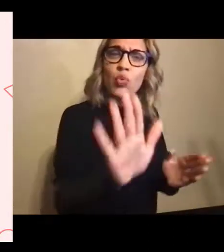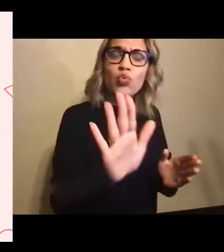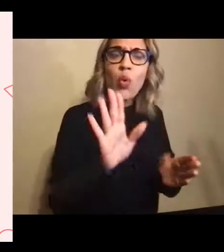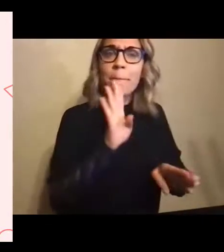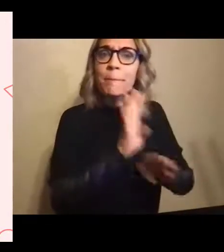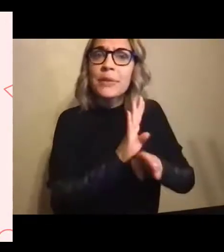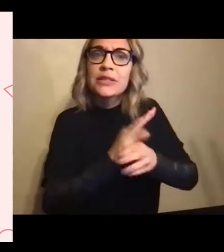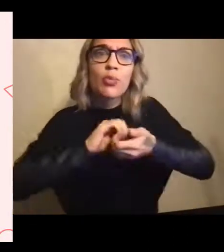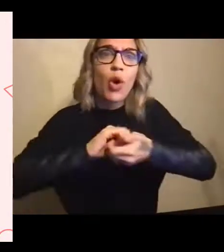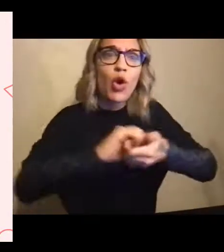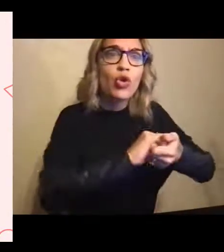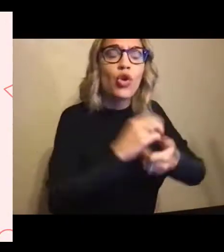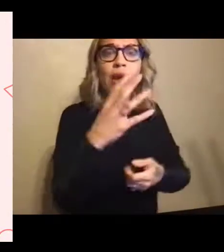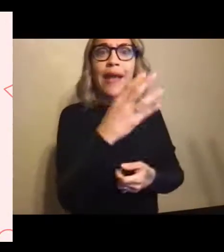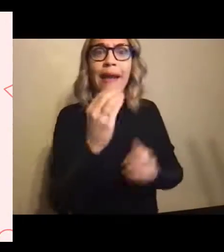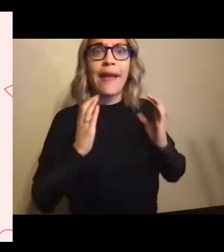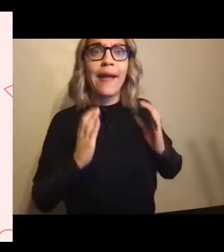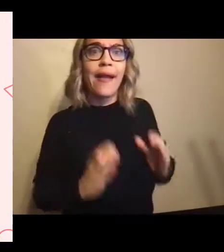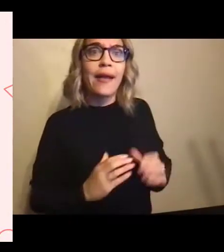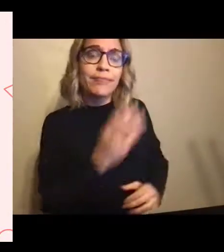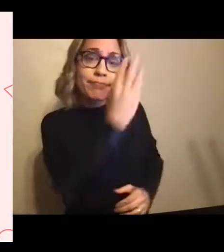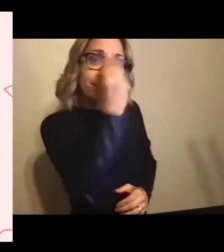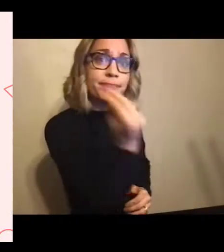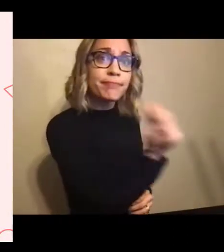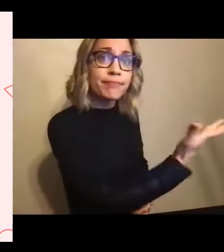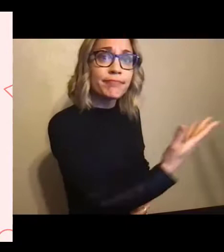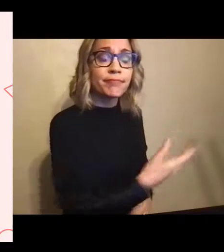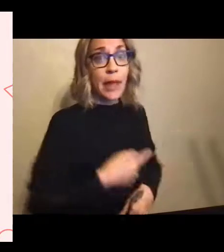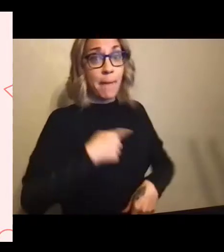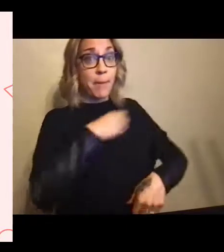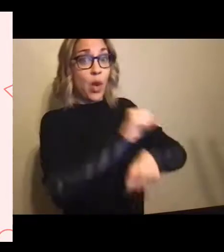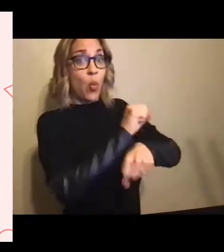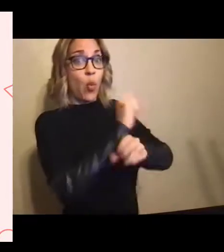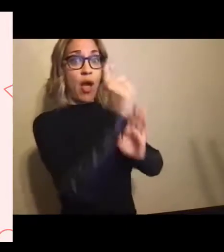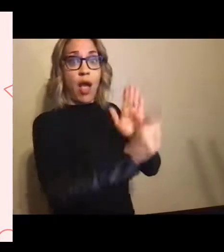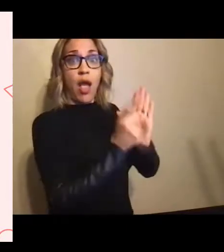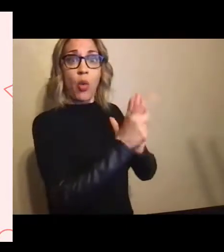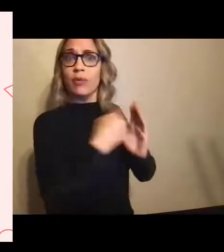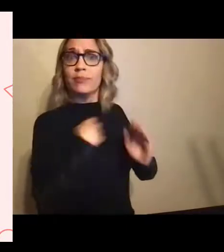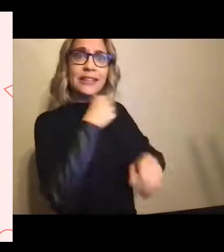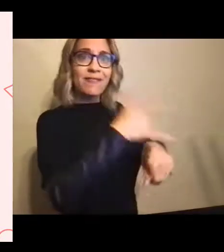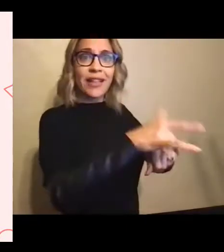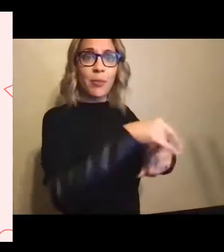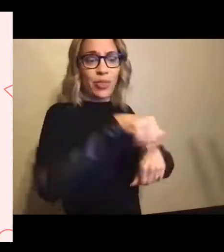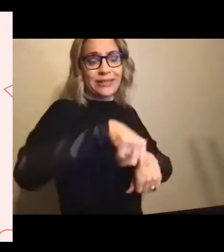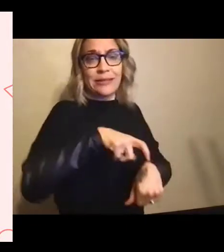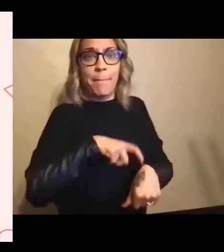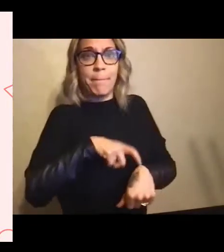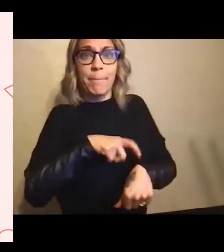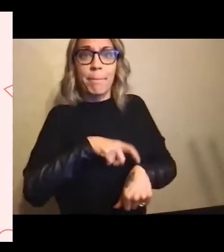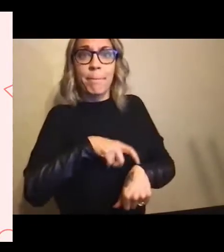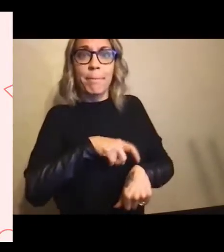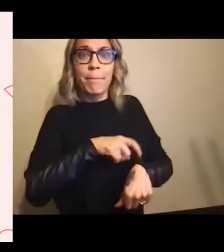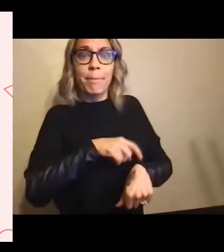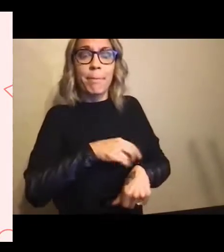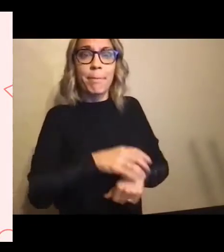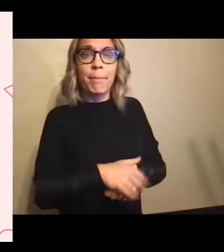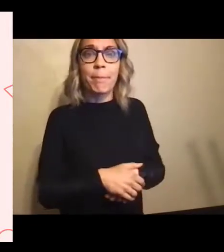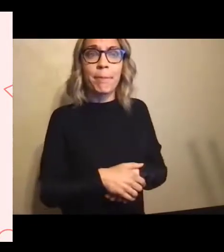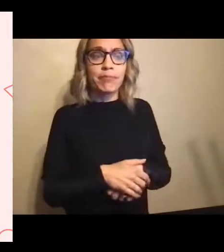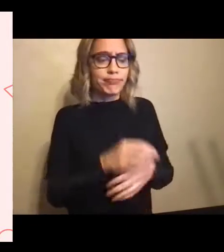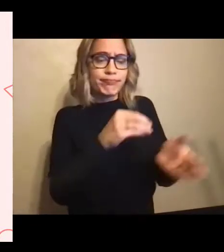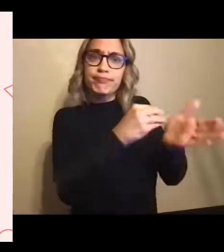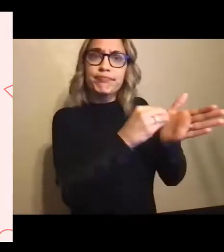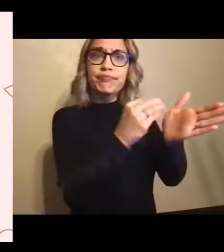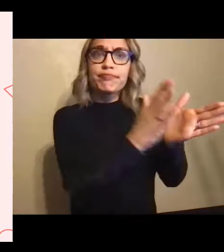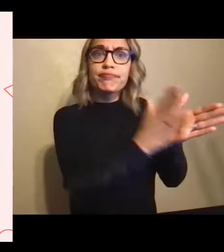intentional and to make sure that your business partners and your clients are aware of when your working hours are, when you're